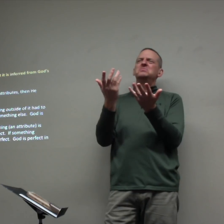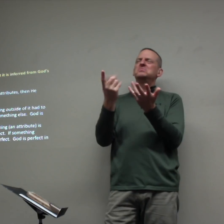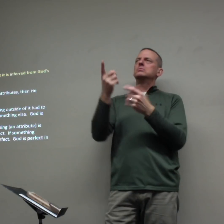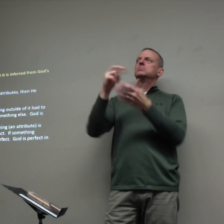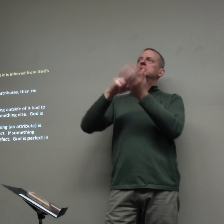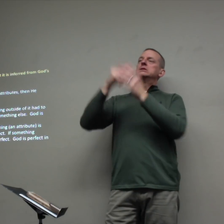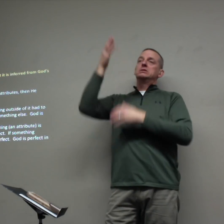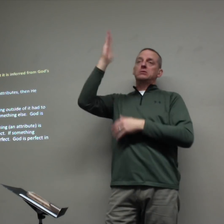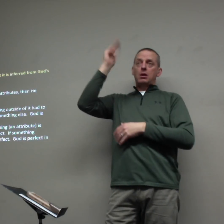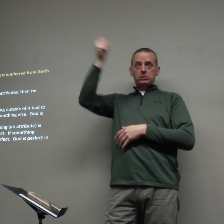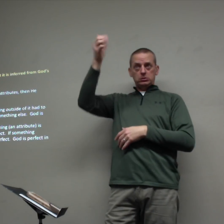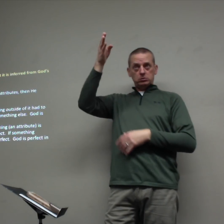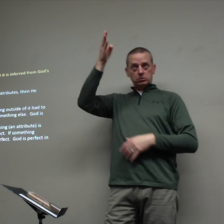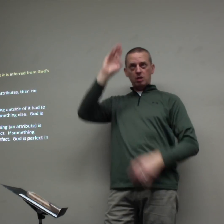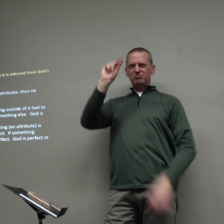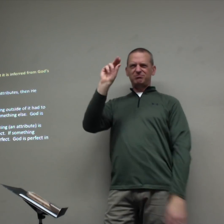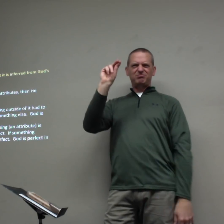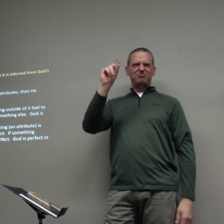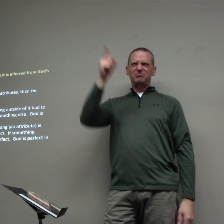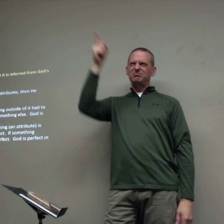something to be not perfect is added to it.